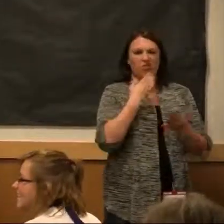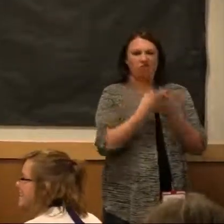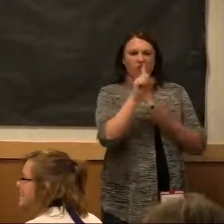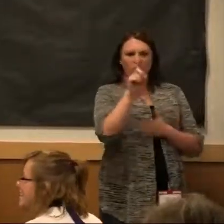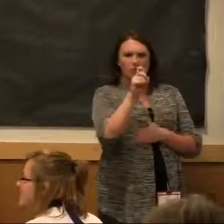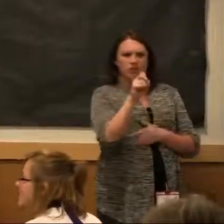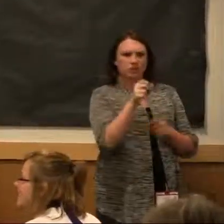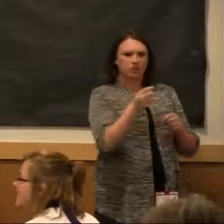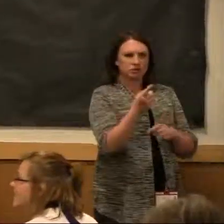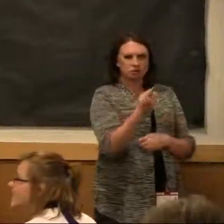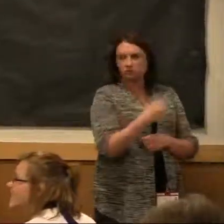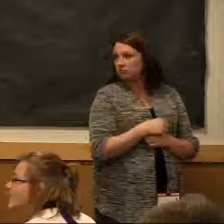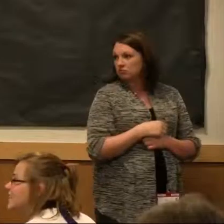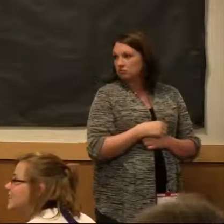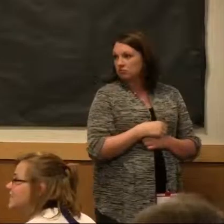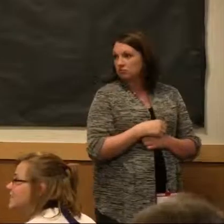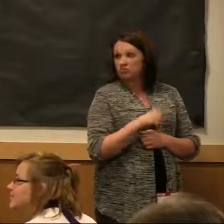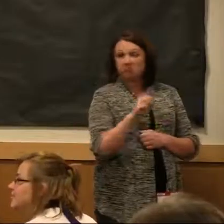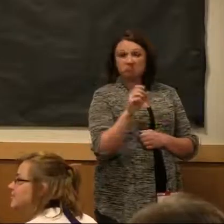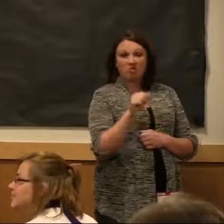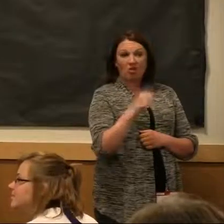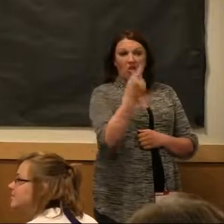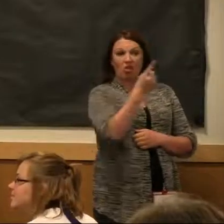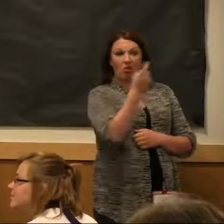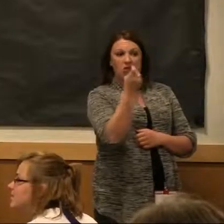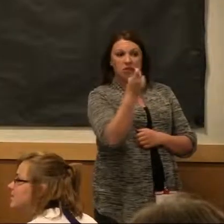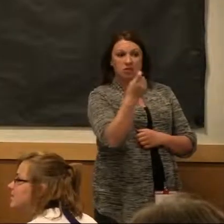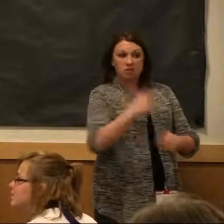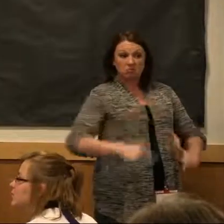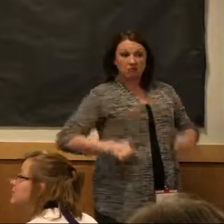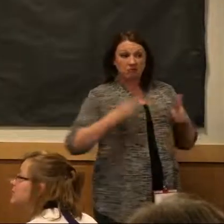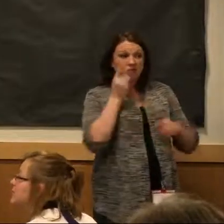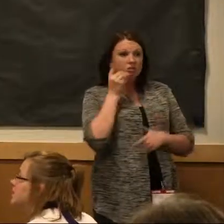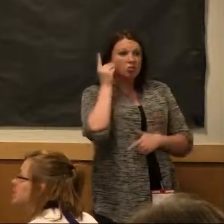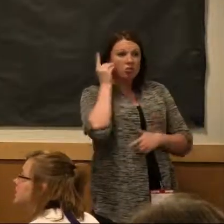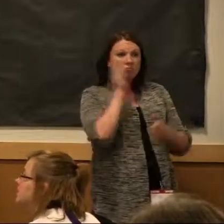Any other questions about living in the dorms at college?